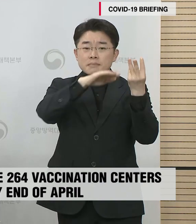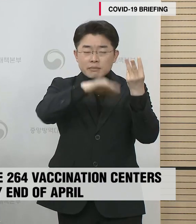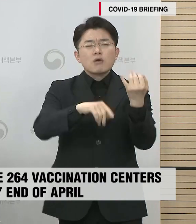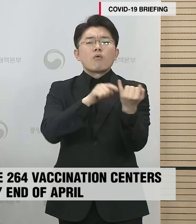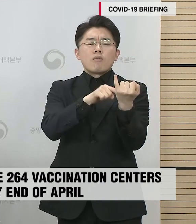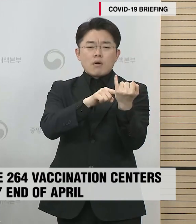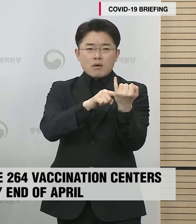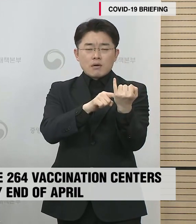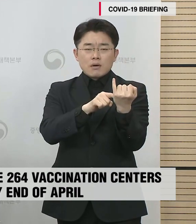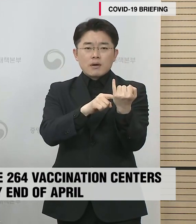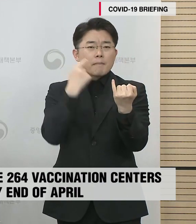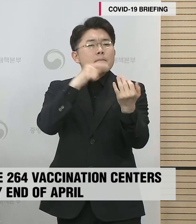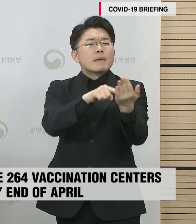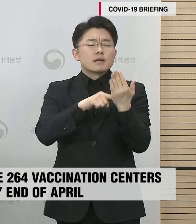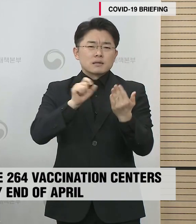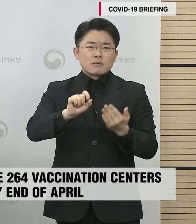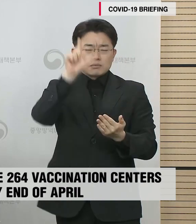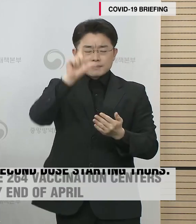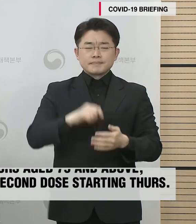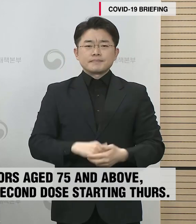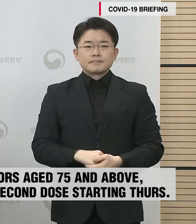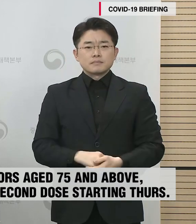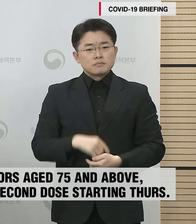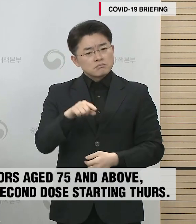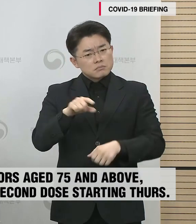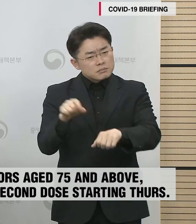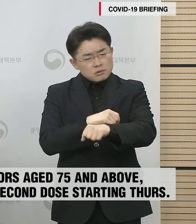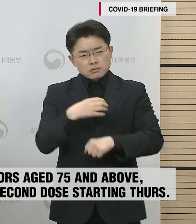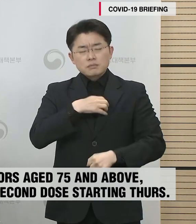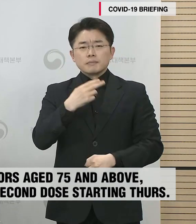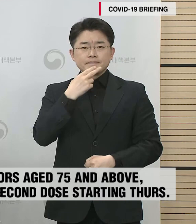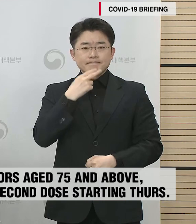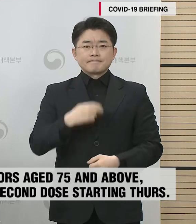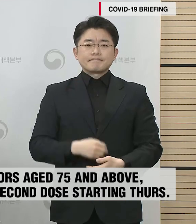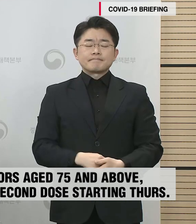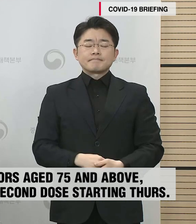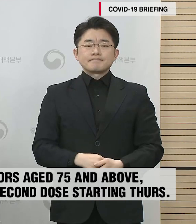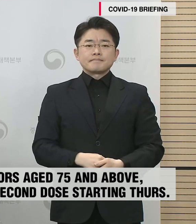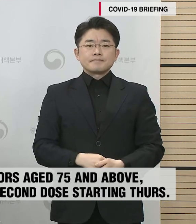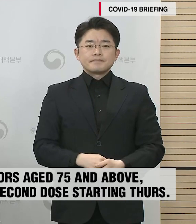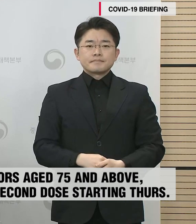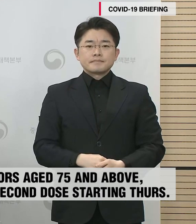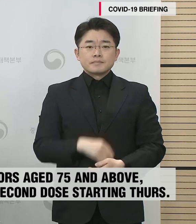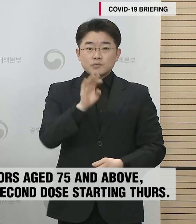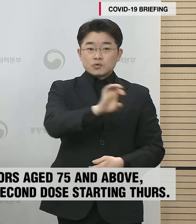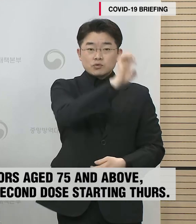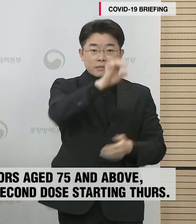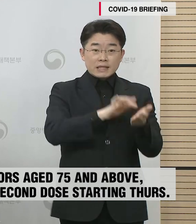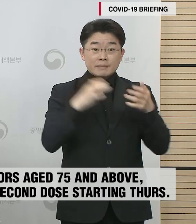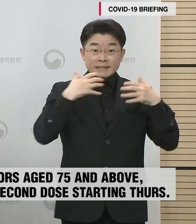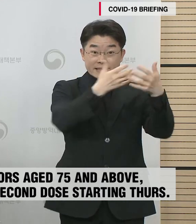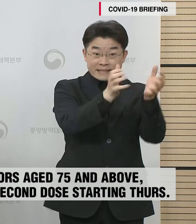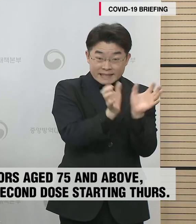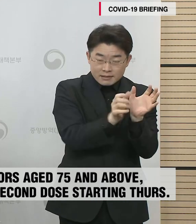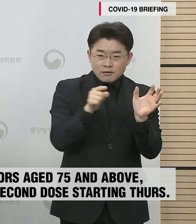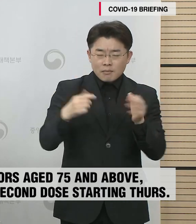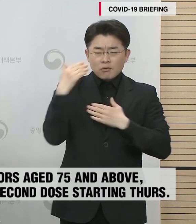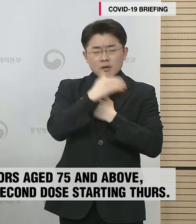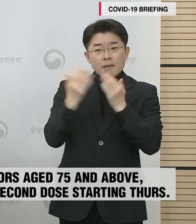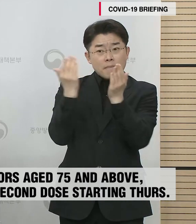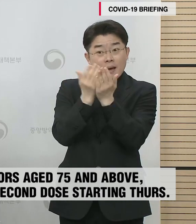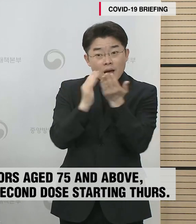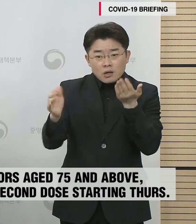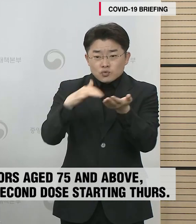that they were also among most female, and also most of them were under the age of 60. And to this,